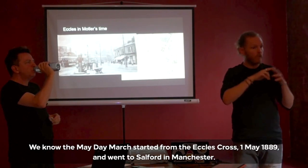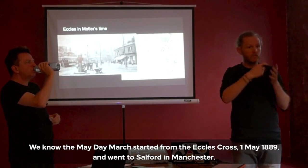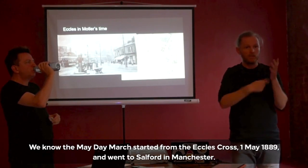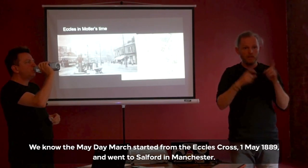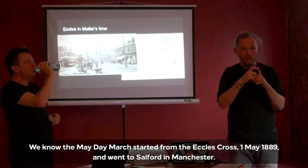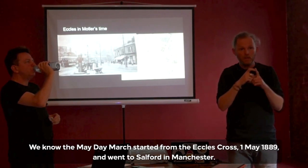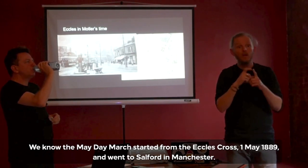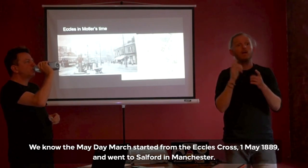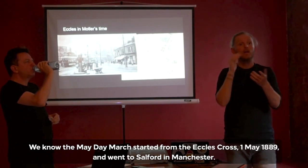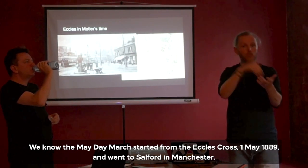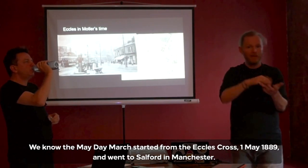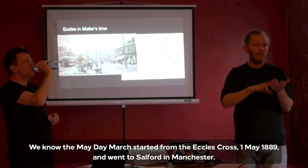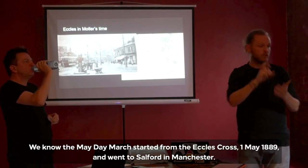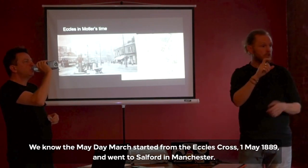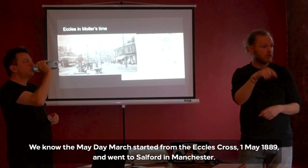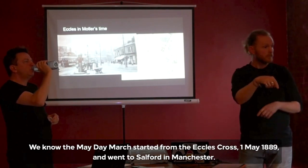Cross and went to Salford